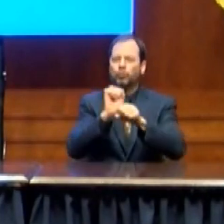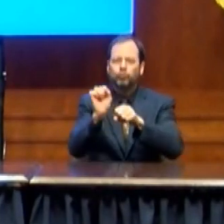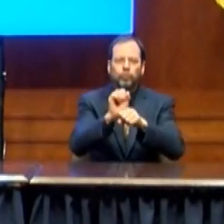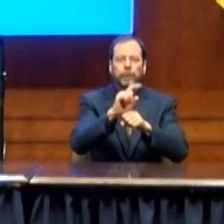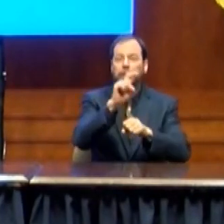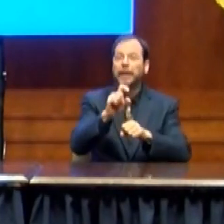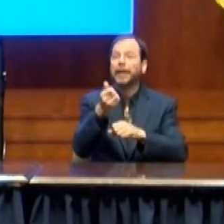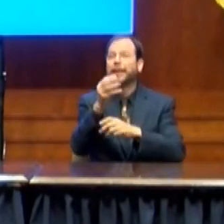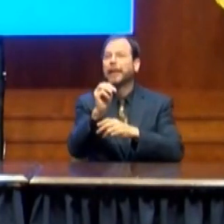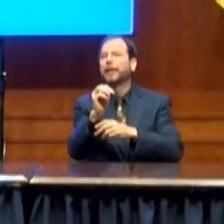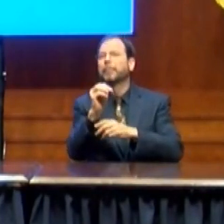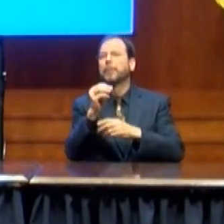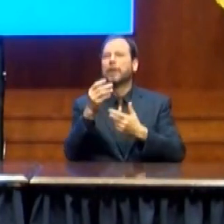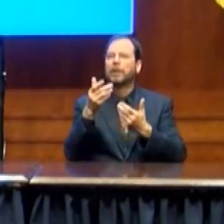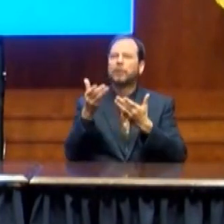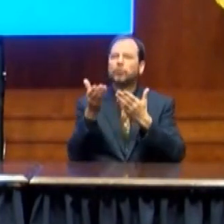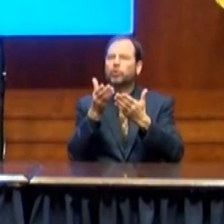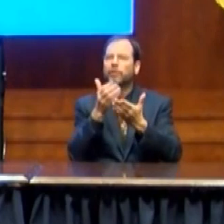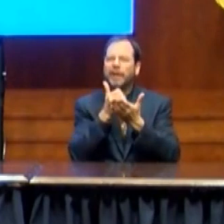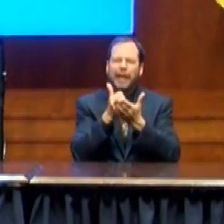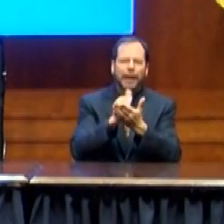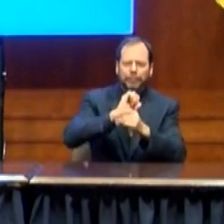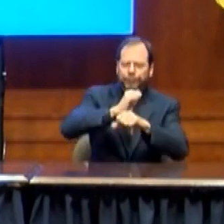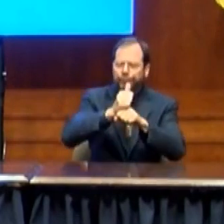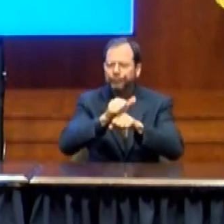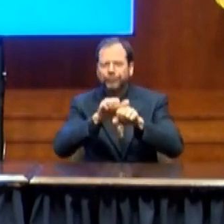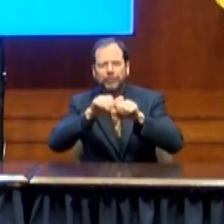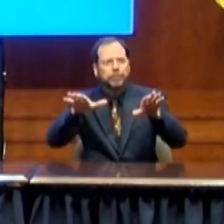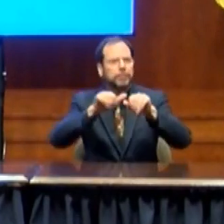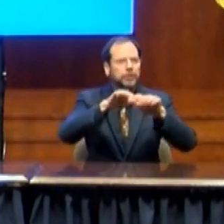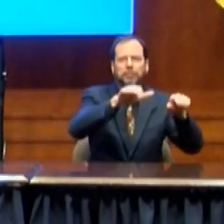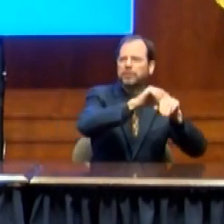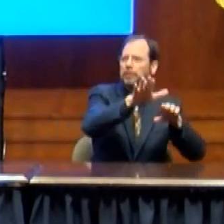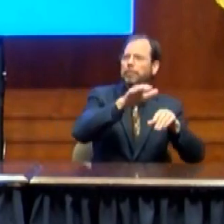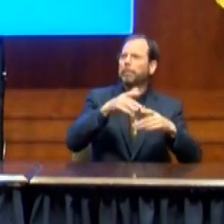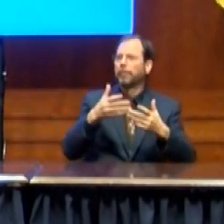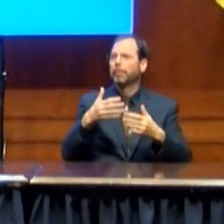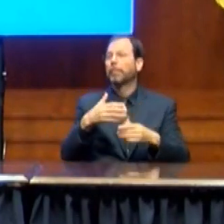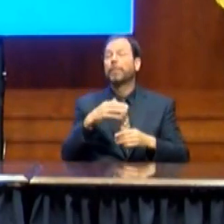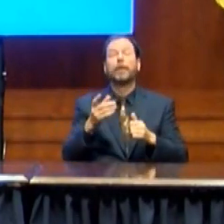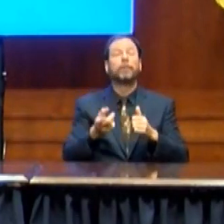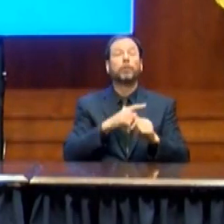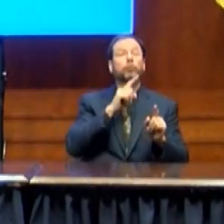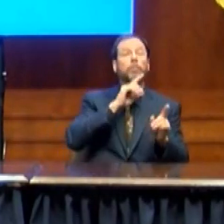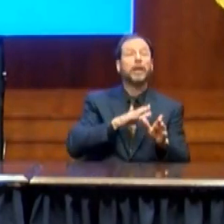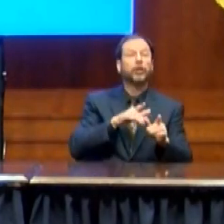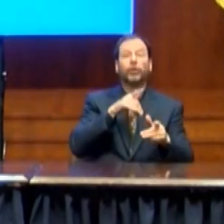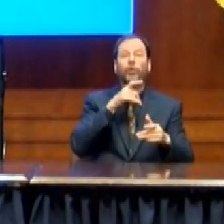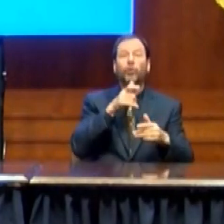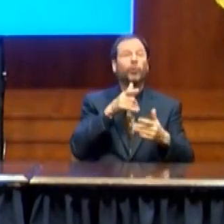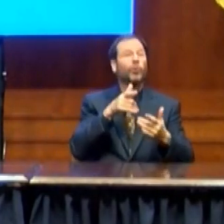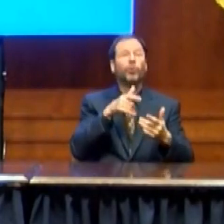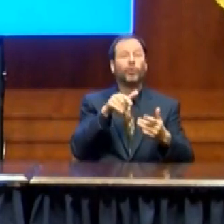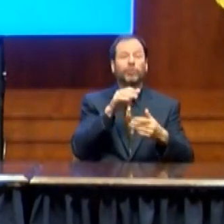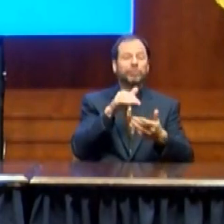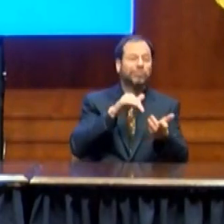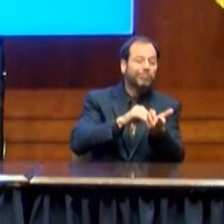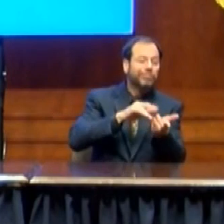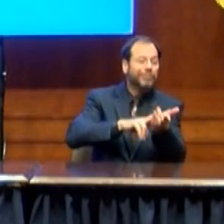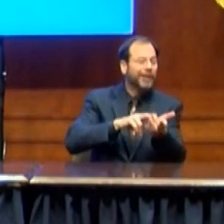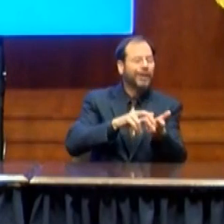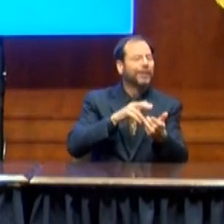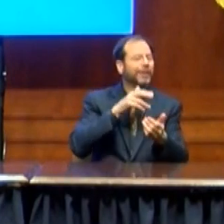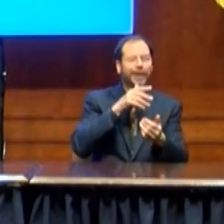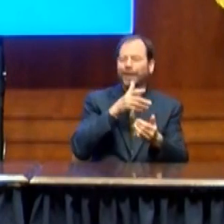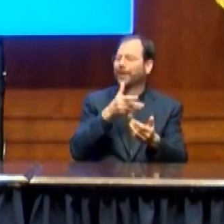productivity. The Texas A&M Forest Service that are helping with logistics to get all the supplies shipped out. A lot of our first responders will not be with their families